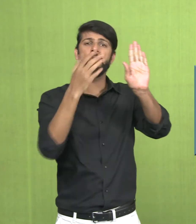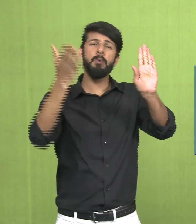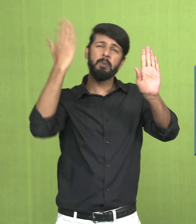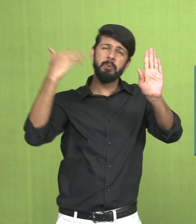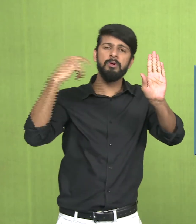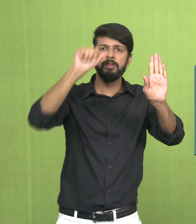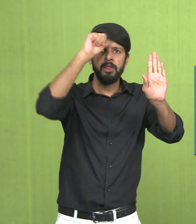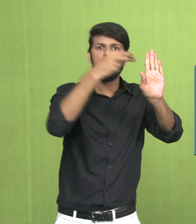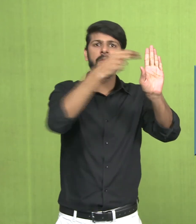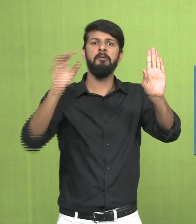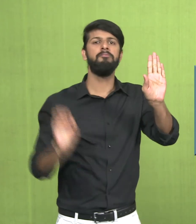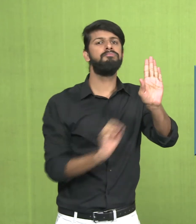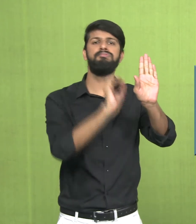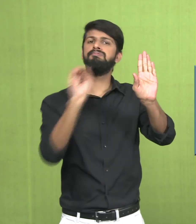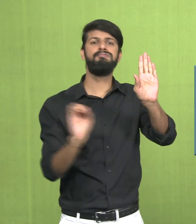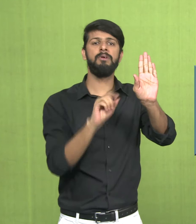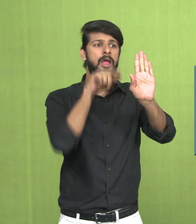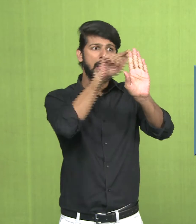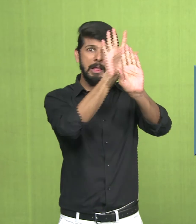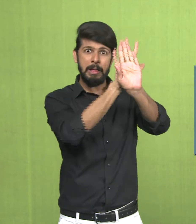of India as a country,